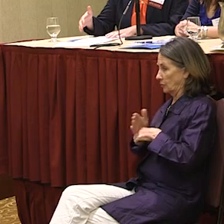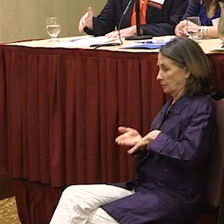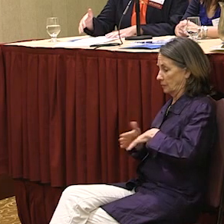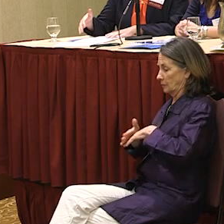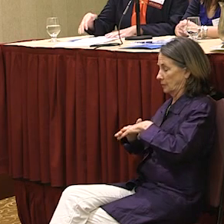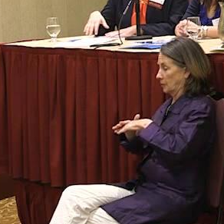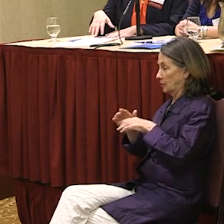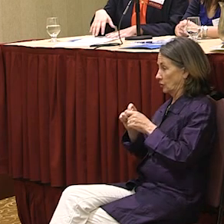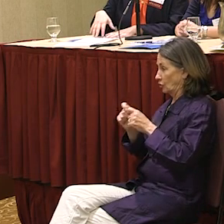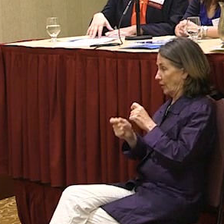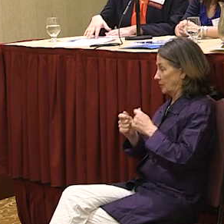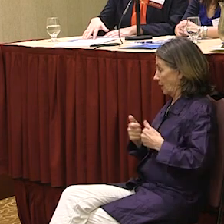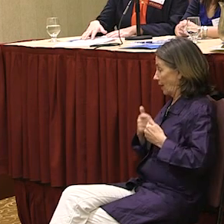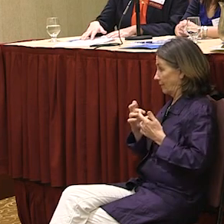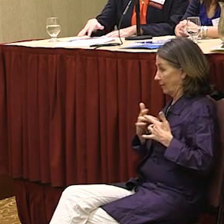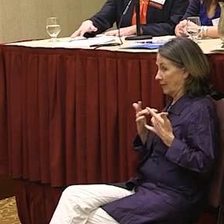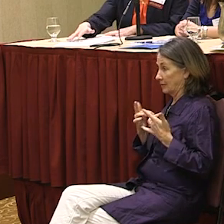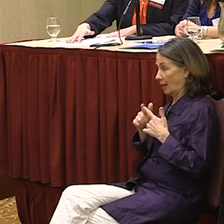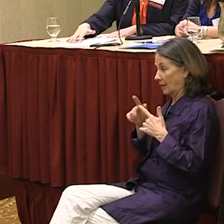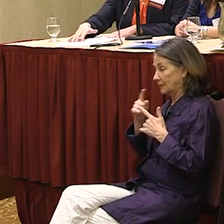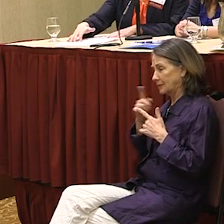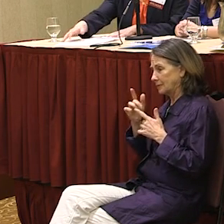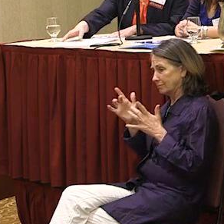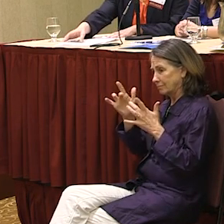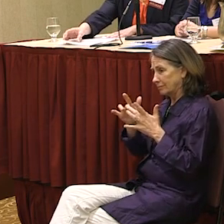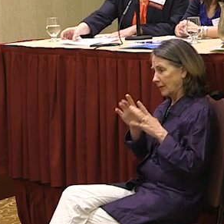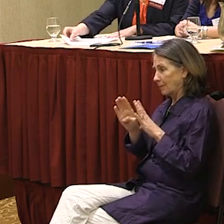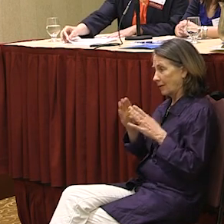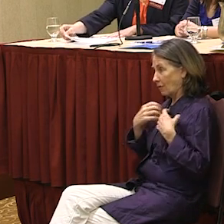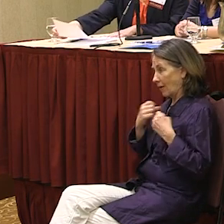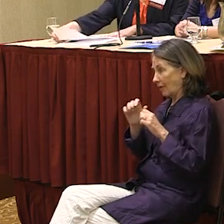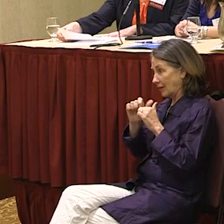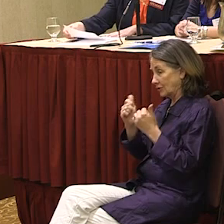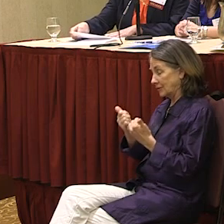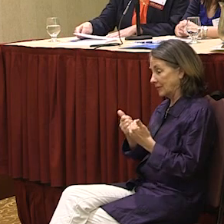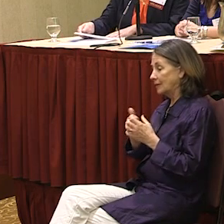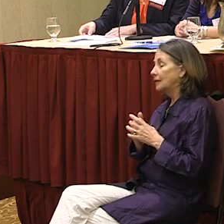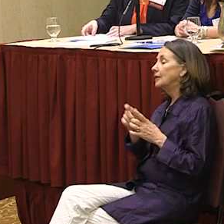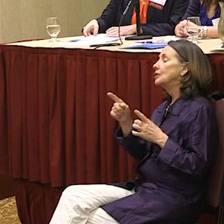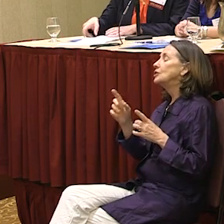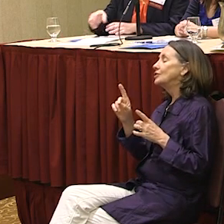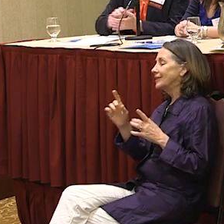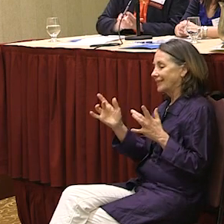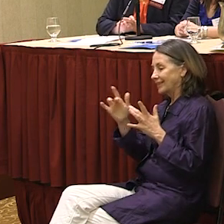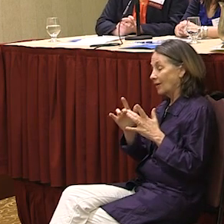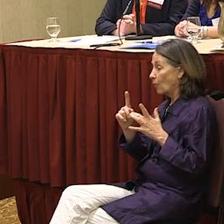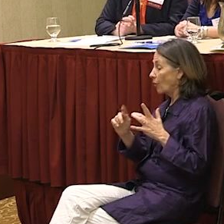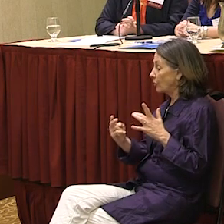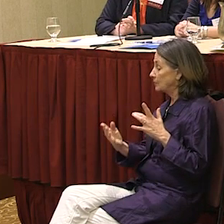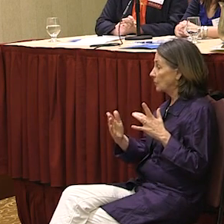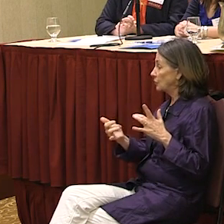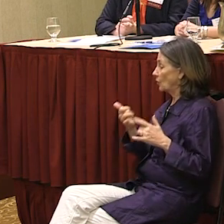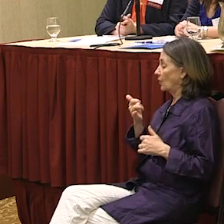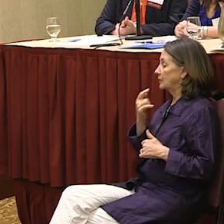changes in life events, and I encouraged her to reach out to the behavioral health agency. which she did. And then one Thursday morning, she called